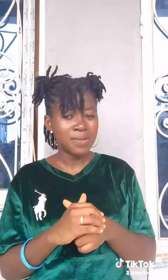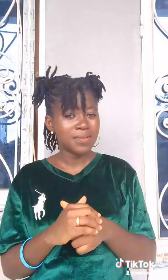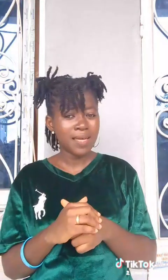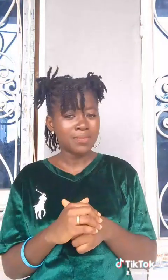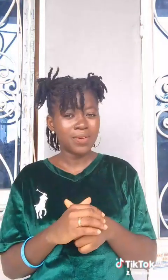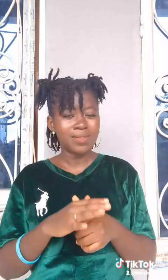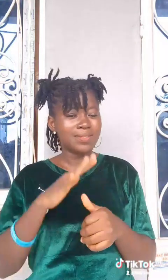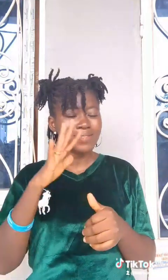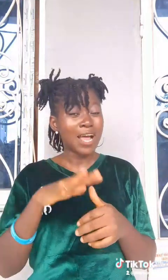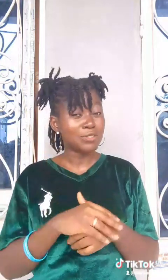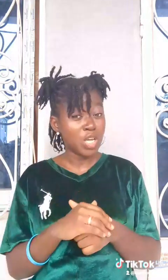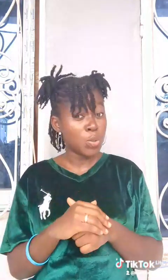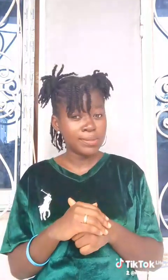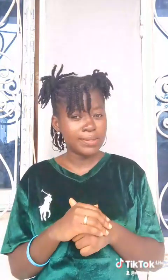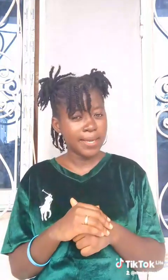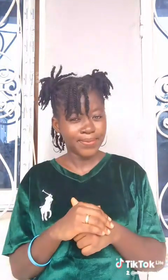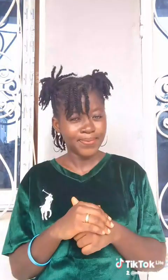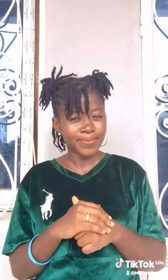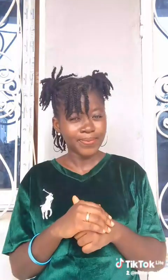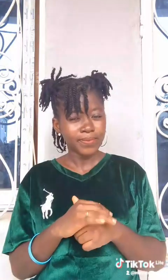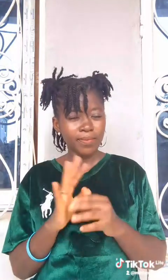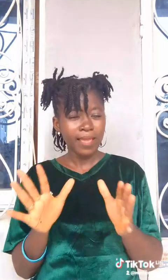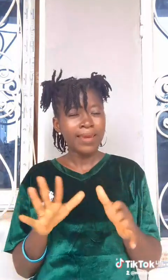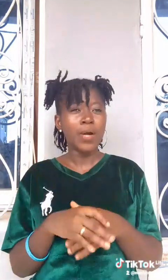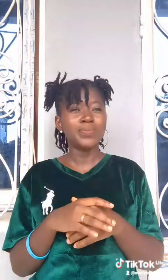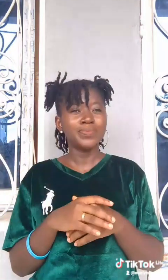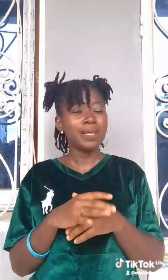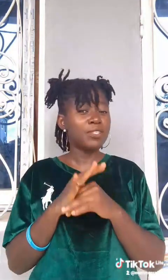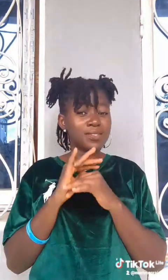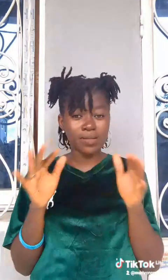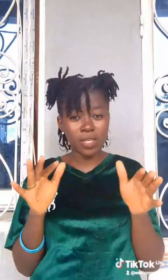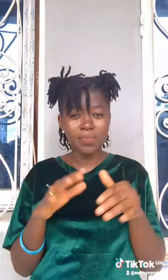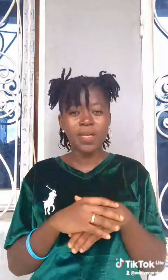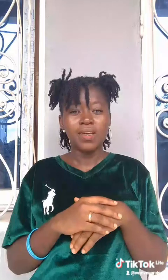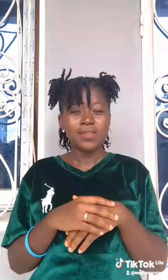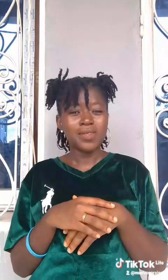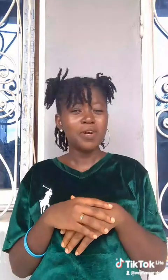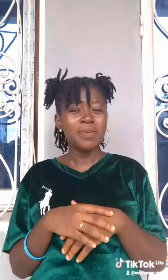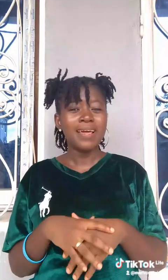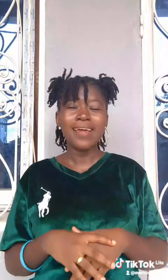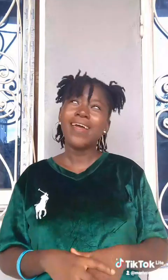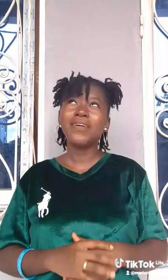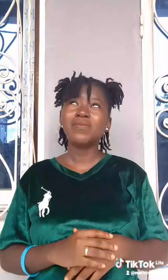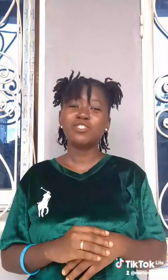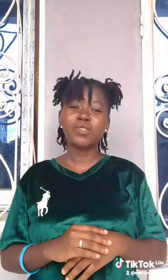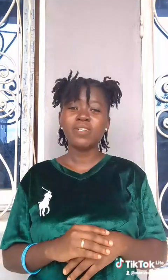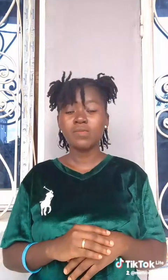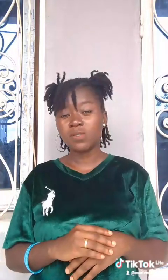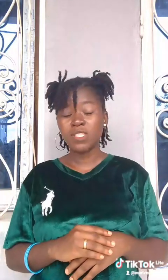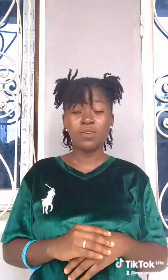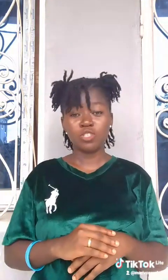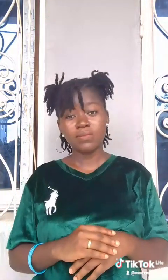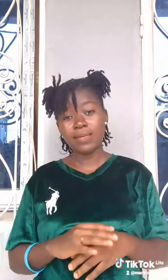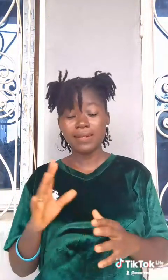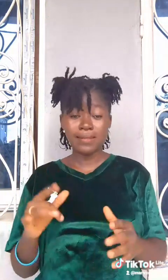experience that because it's not actually a good thing. Now, let me just cut it out. Because some people will be like, I have to be treatment,